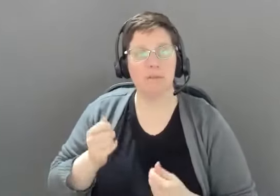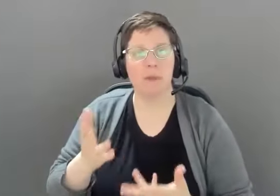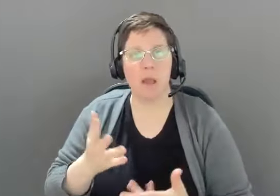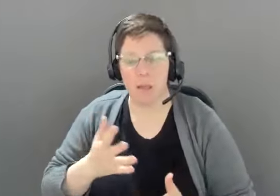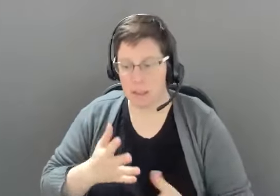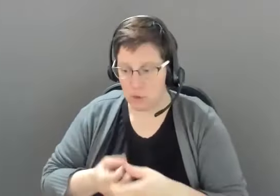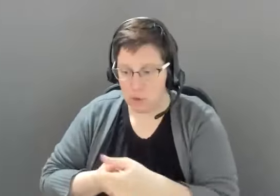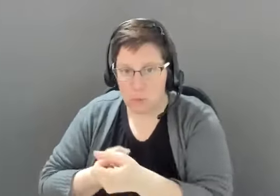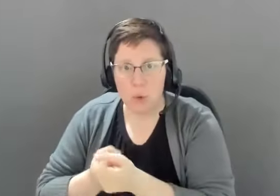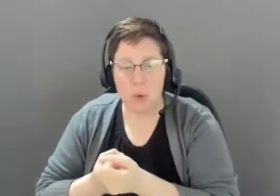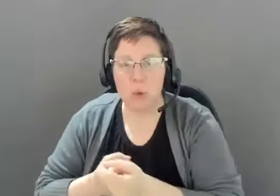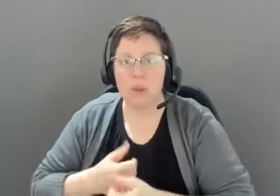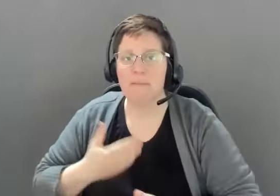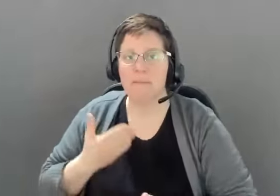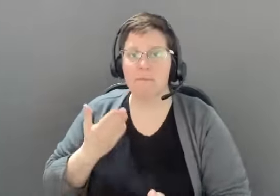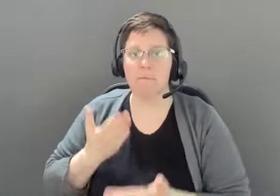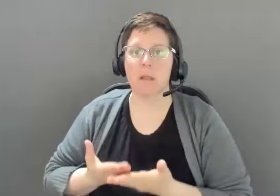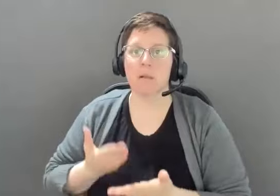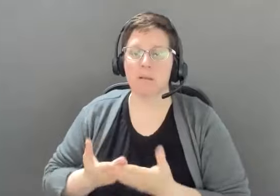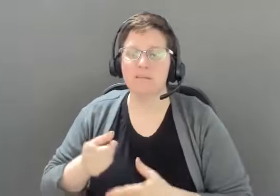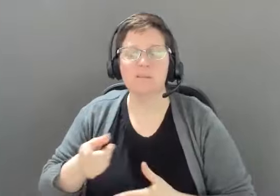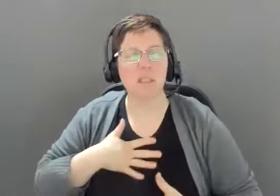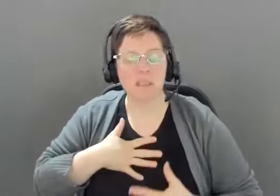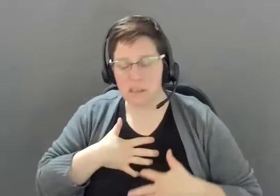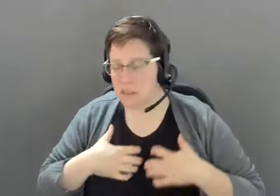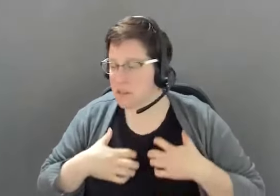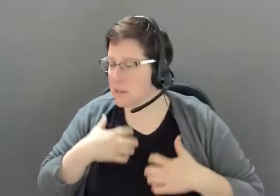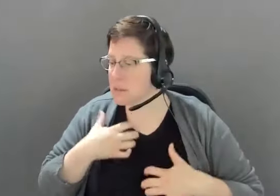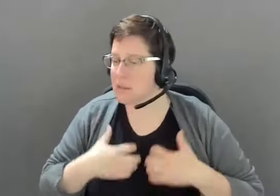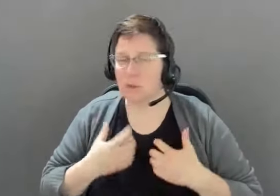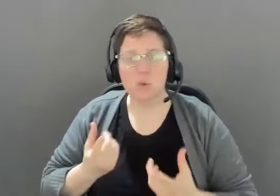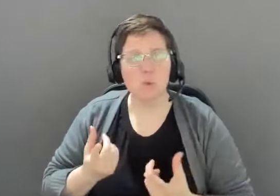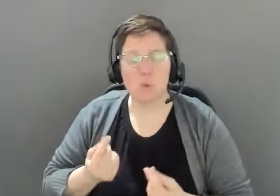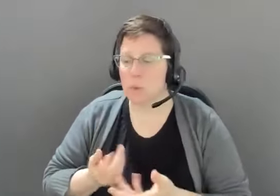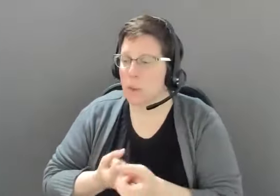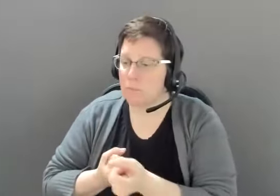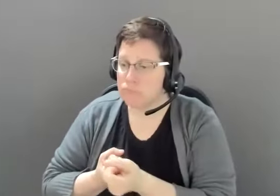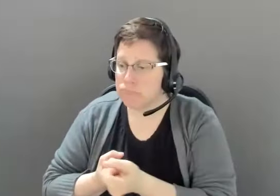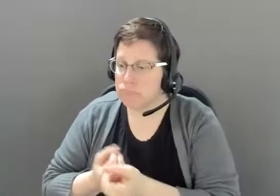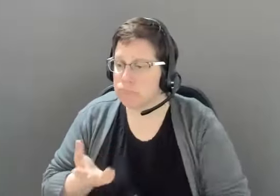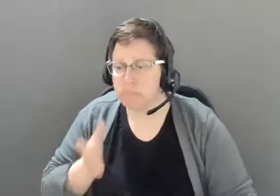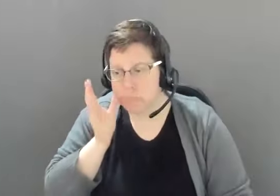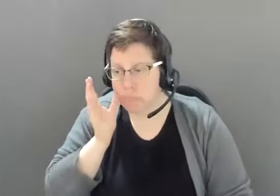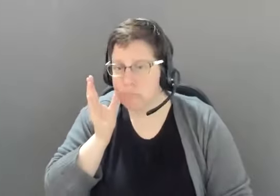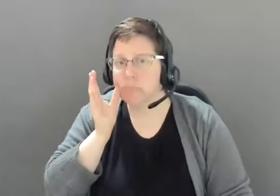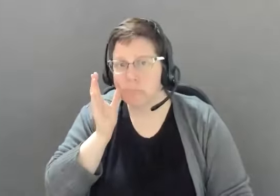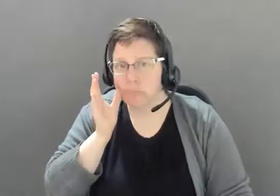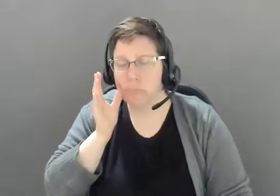the emotional well-being of a survivor is critical, and you can do this by listening actively, providing a non-judgmental